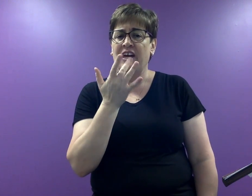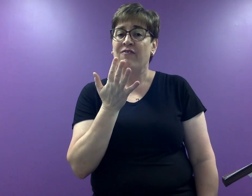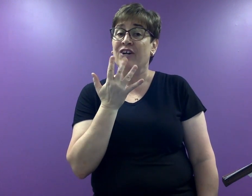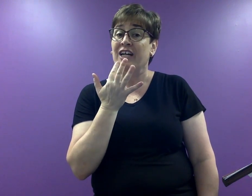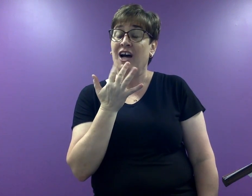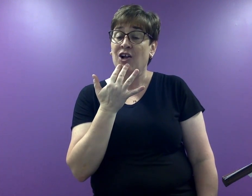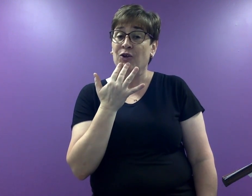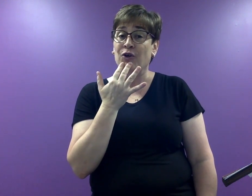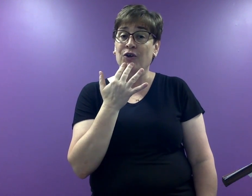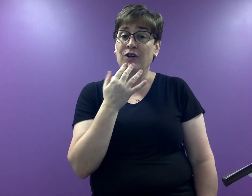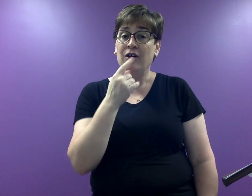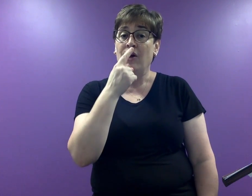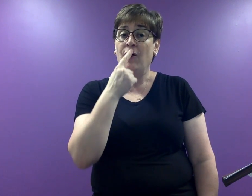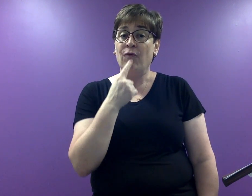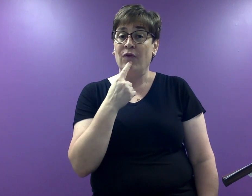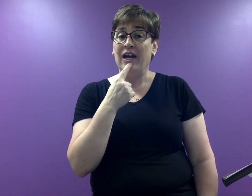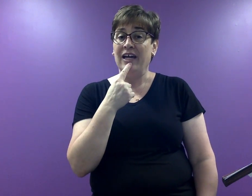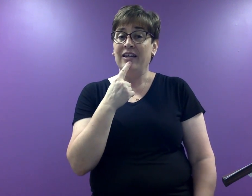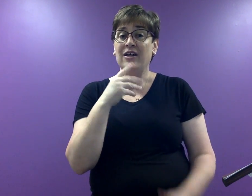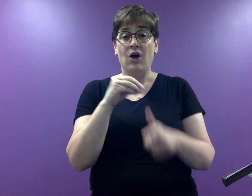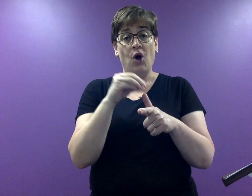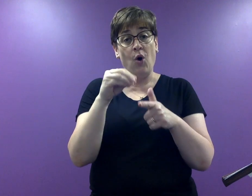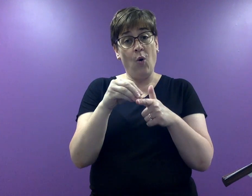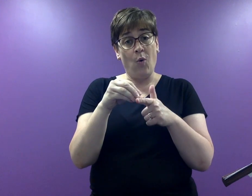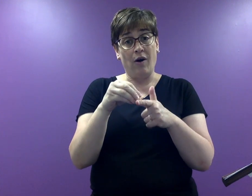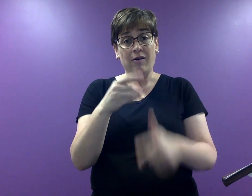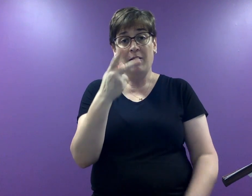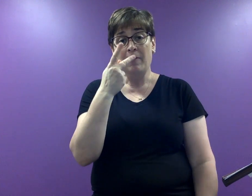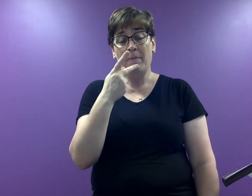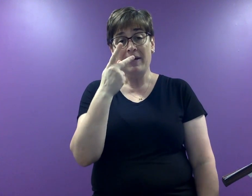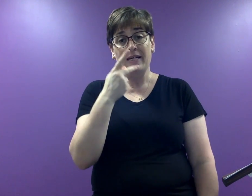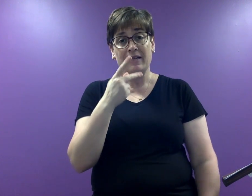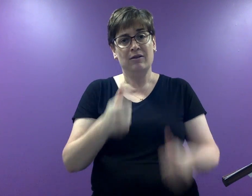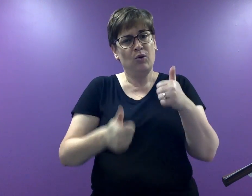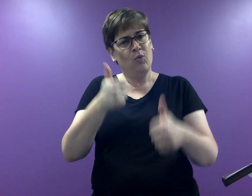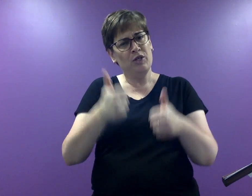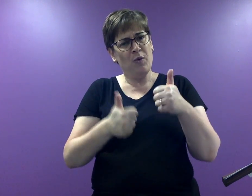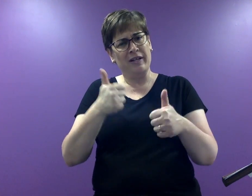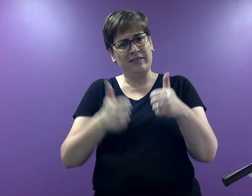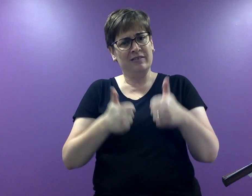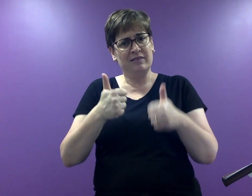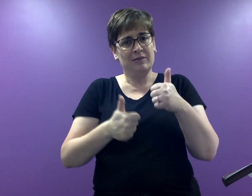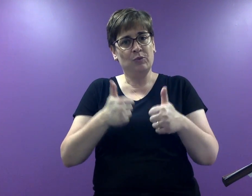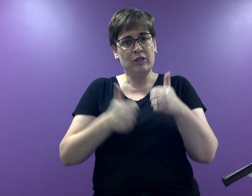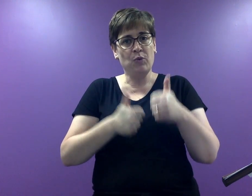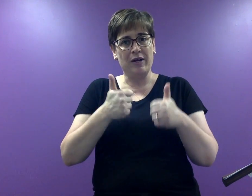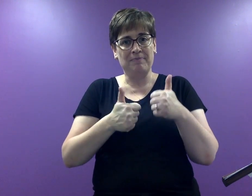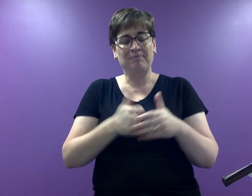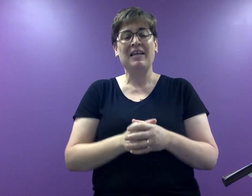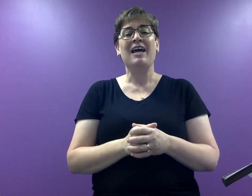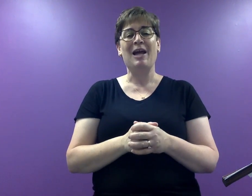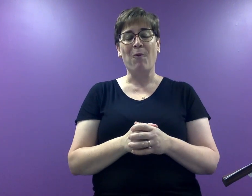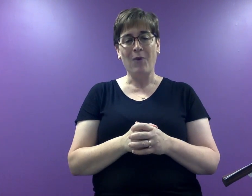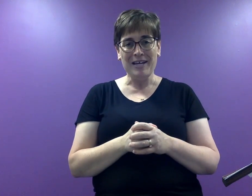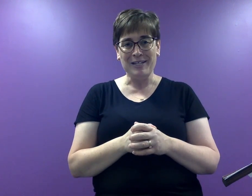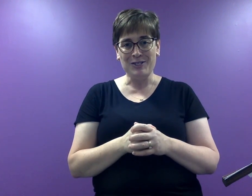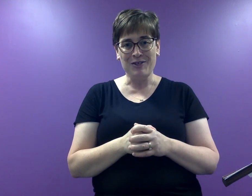favorite color red or pink? Which one? Which one? Now, which for